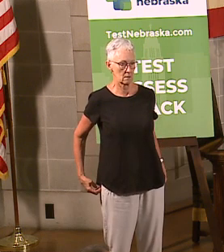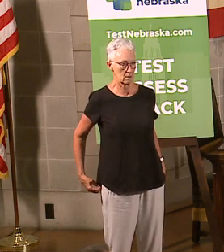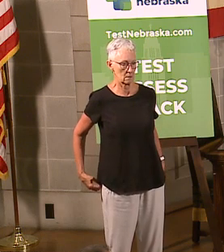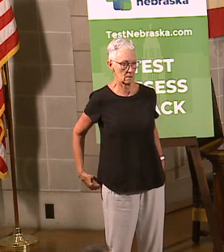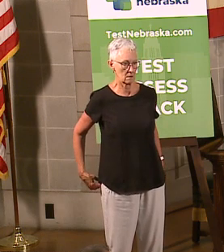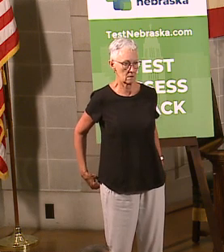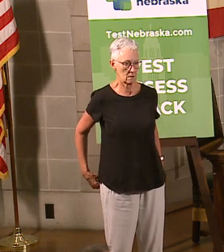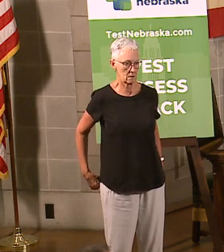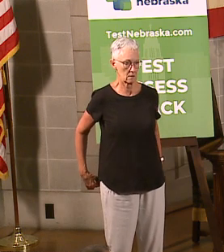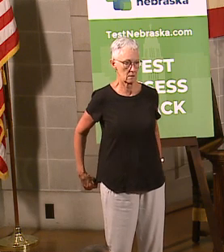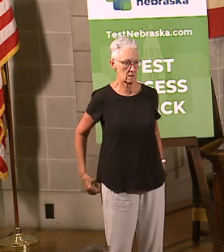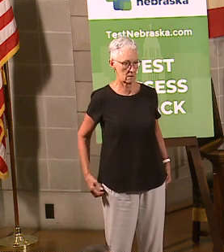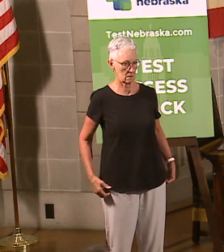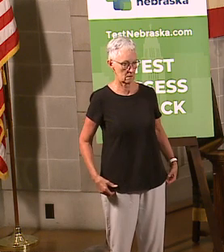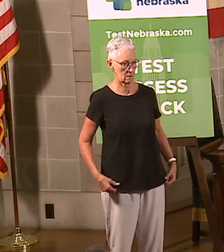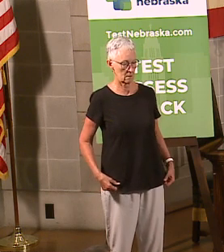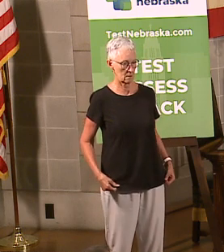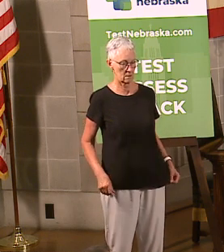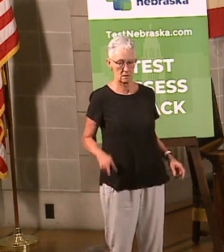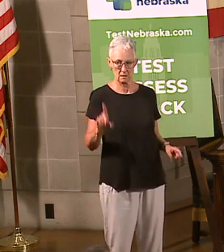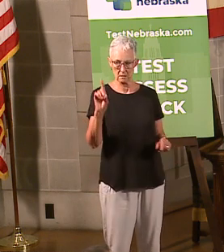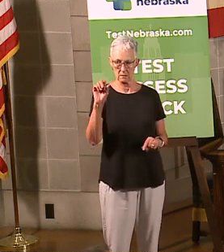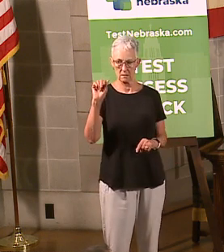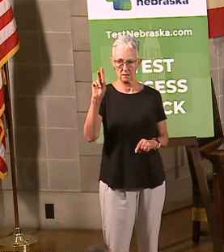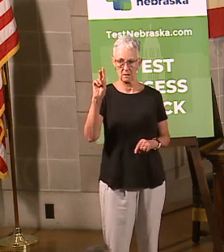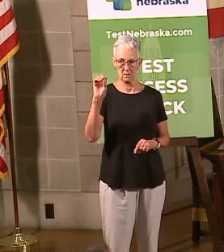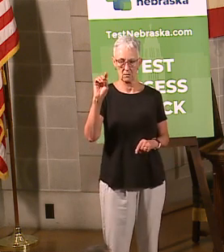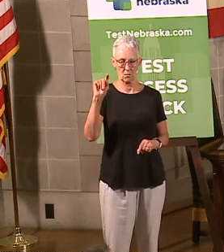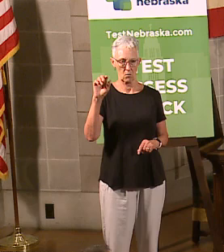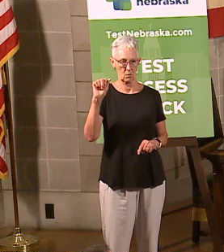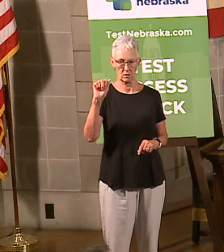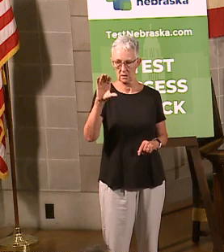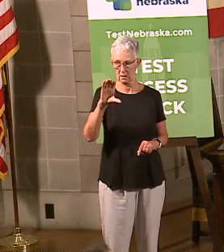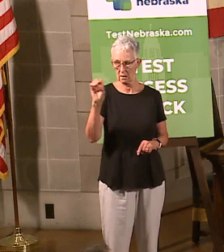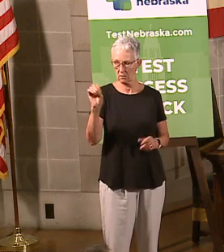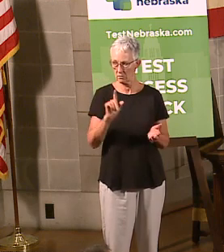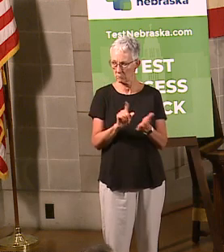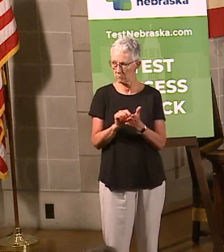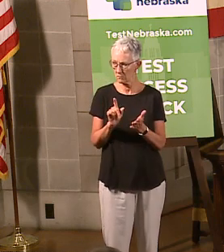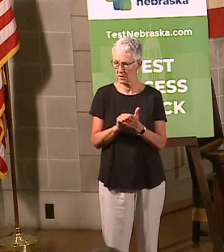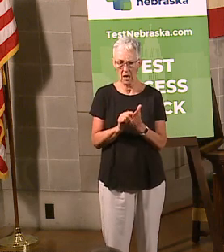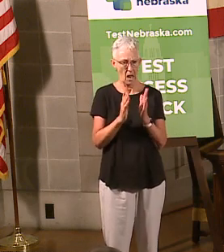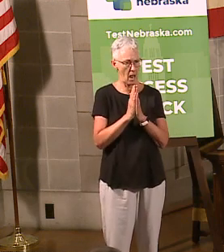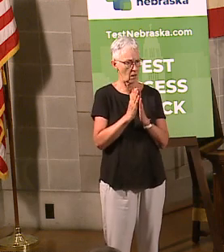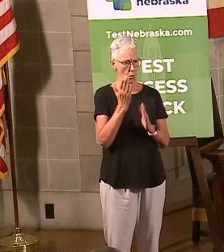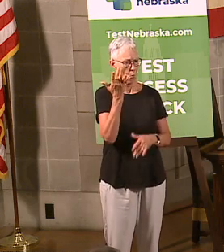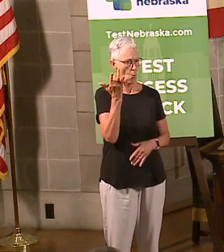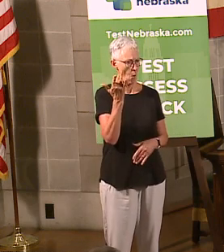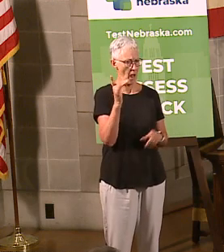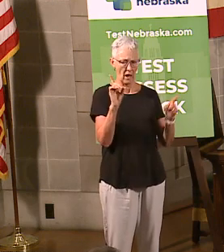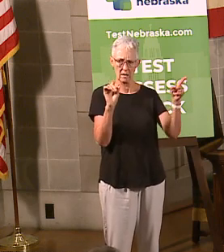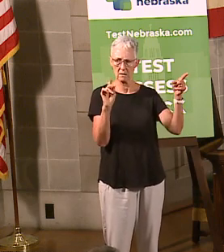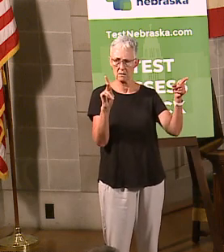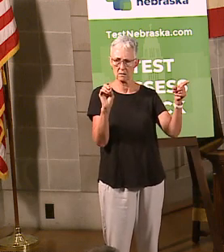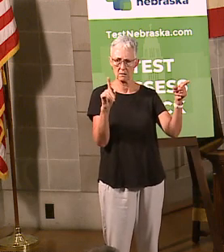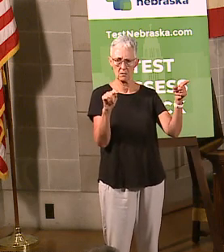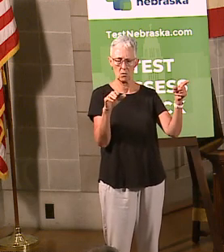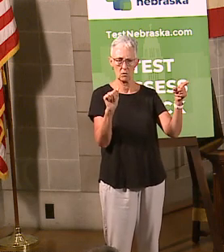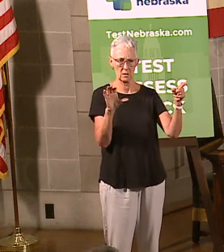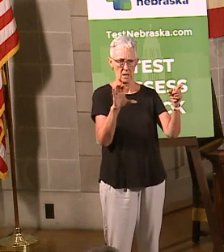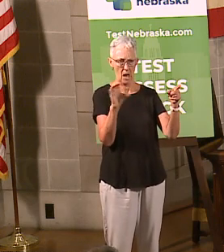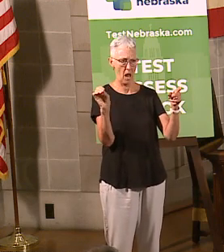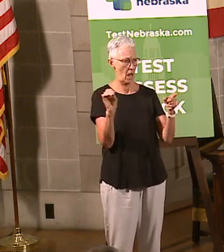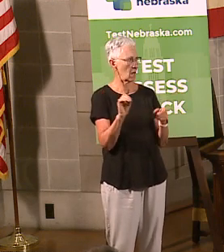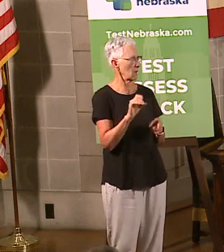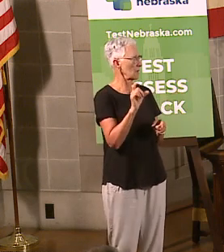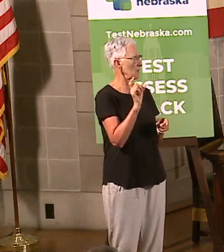or not receive federal funding. So Dakota County Star wants to know, why is Dakota County required to take some of the steps we've asked for